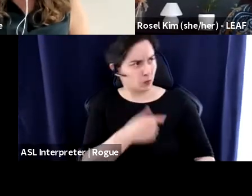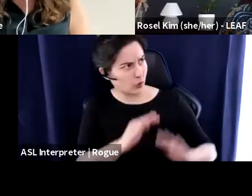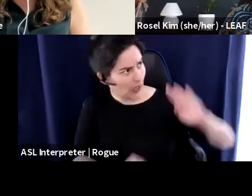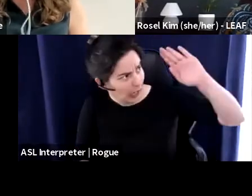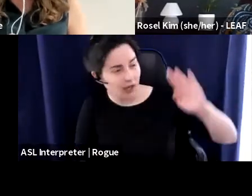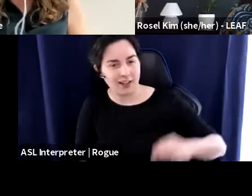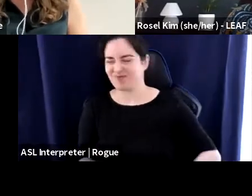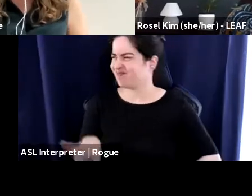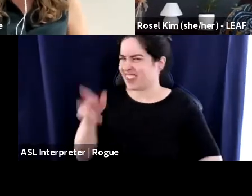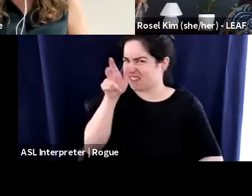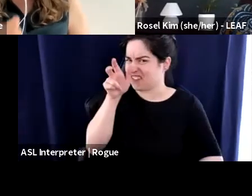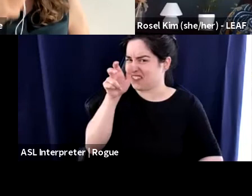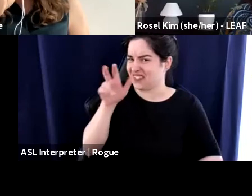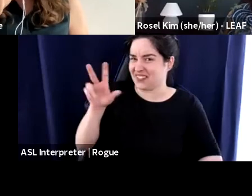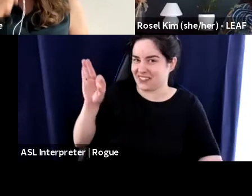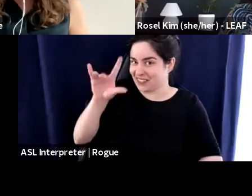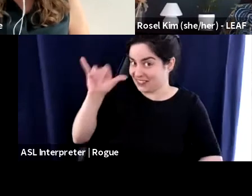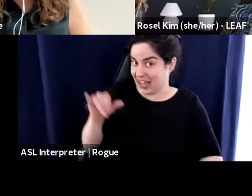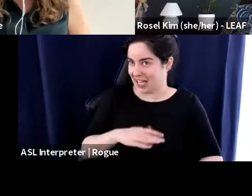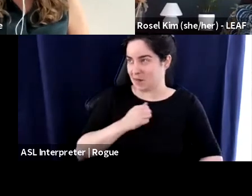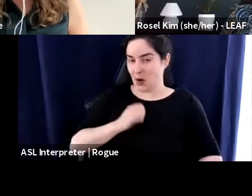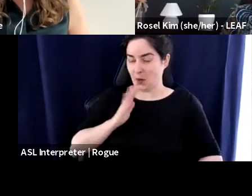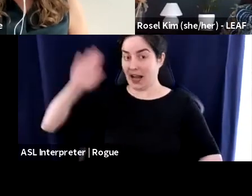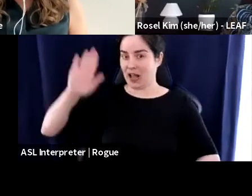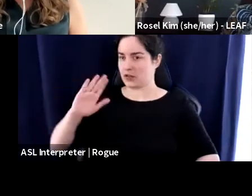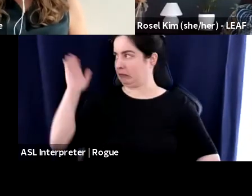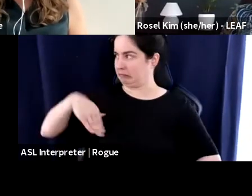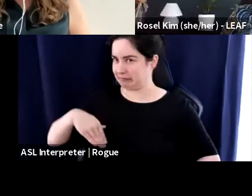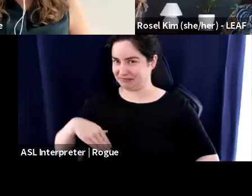in the room that I'm in. Sorry, everybody.